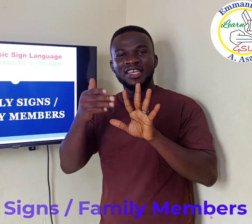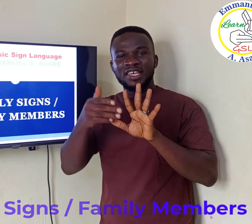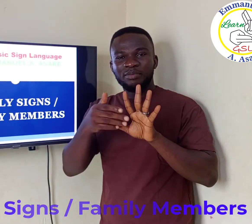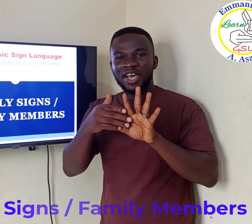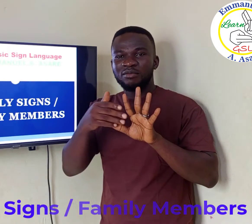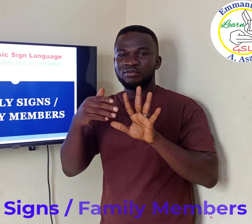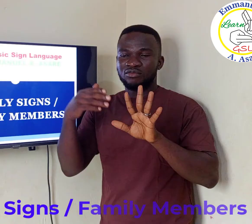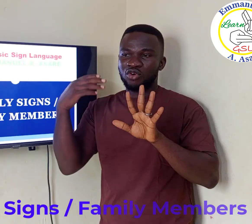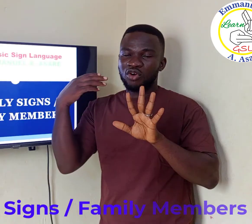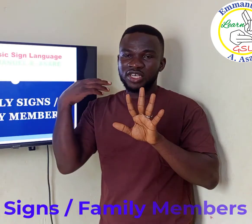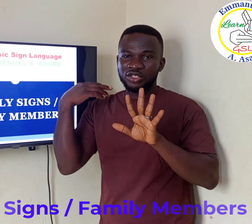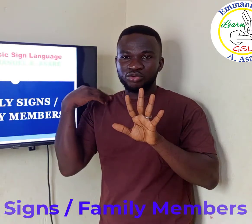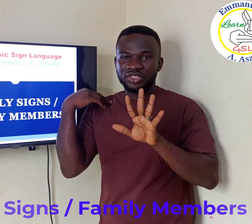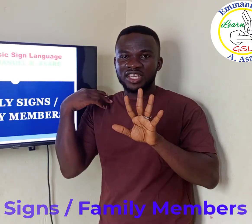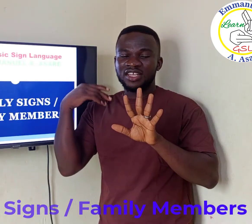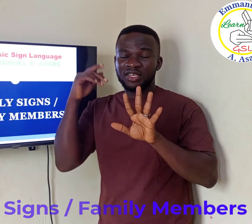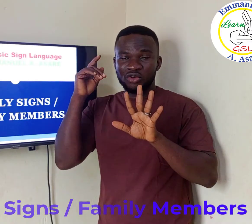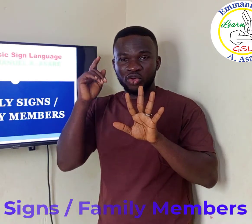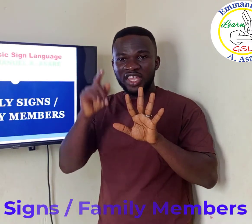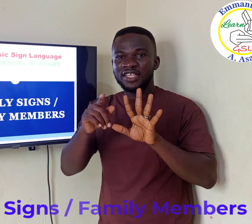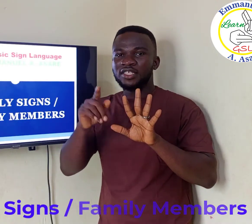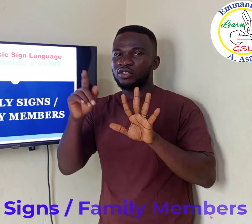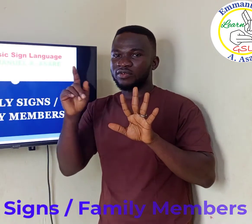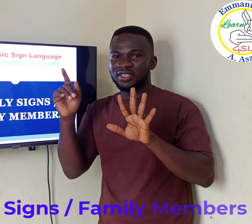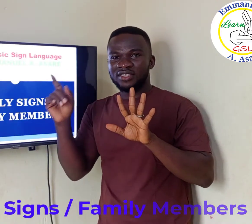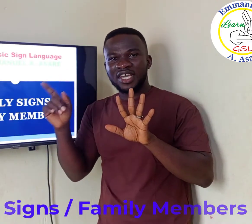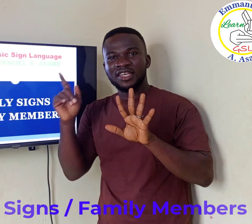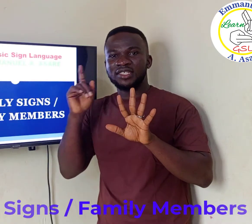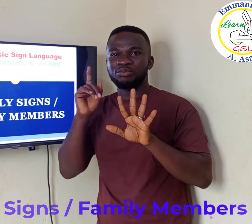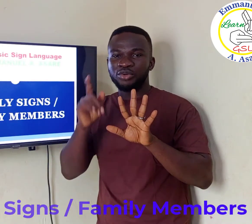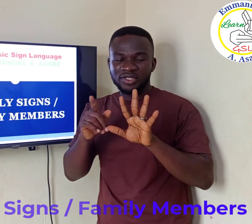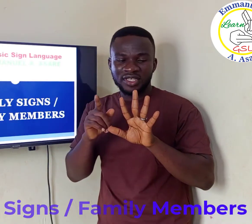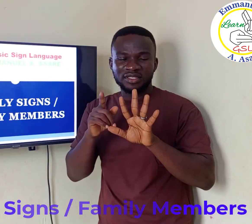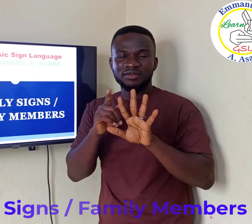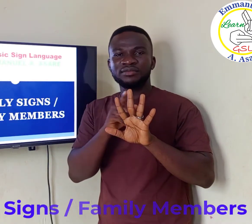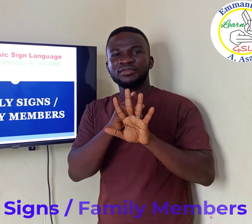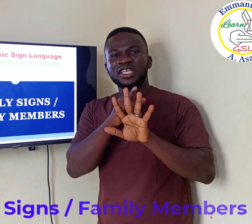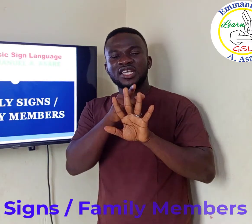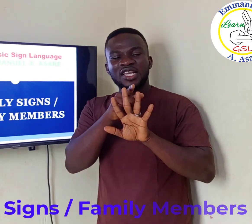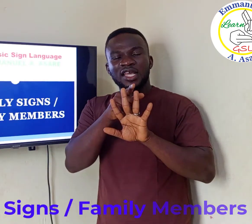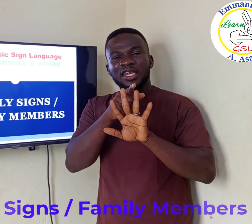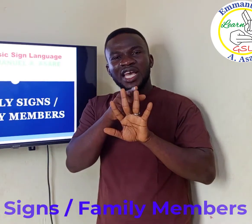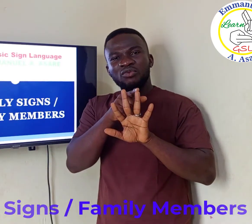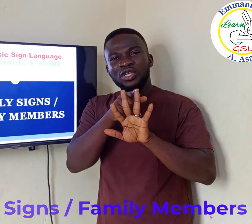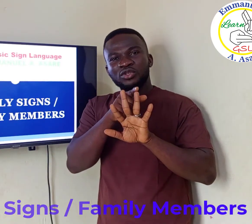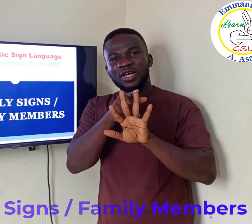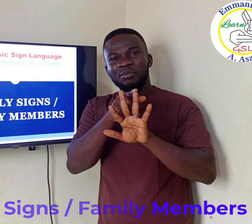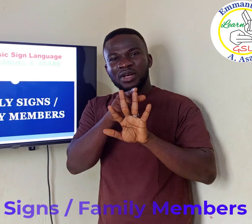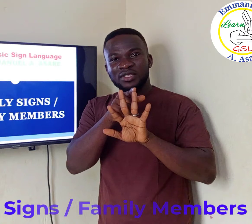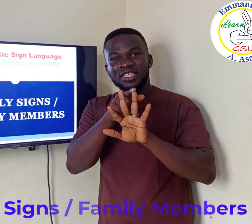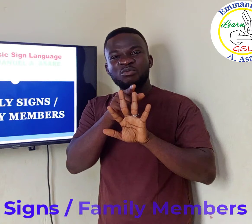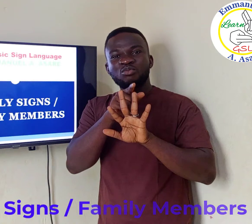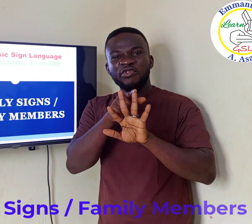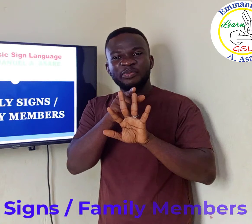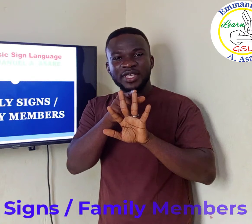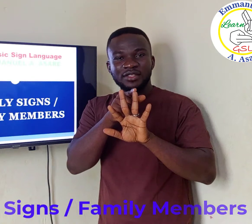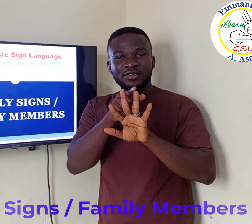the palm, on the shoulder. Location of the sign is important. Now we talk about the movement of